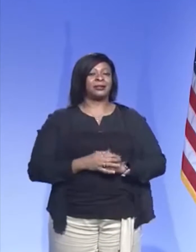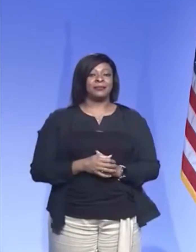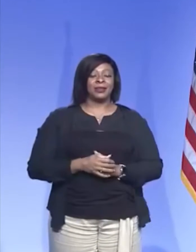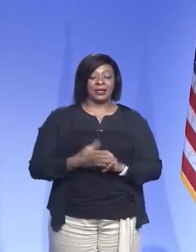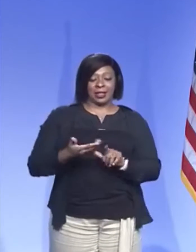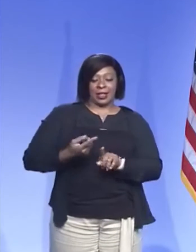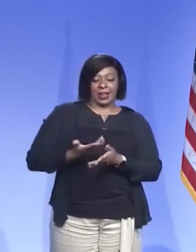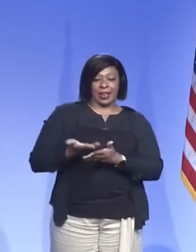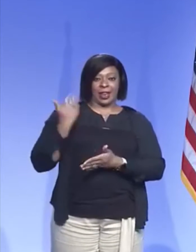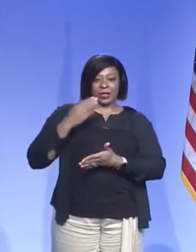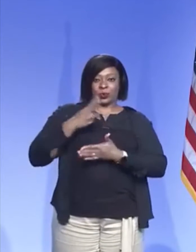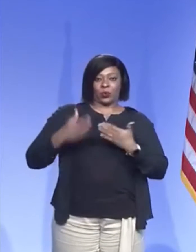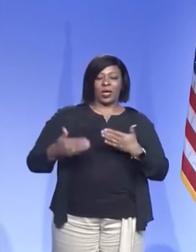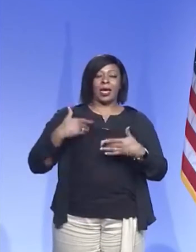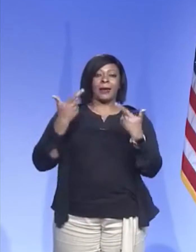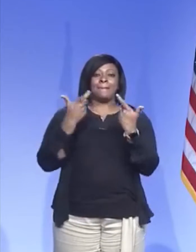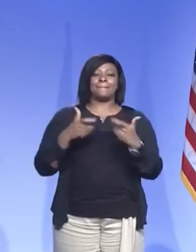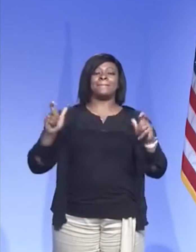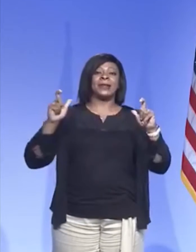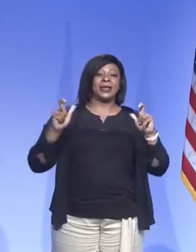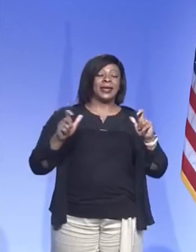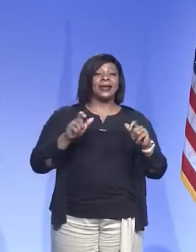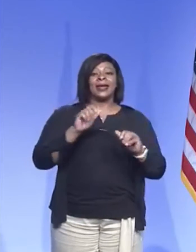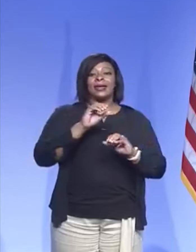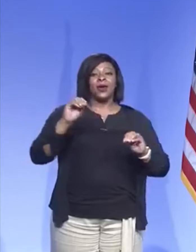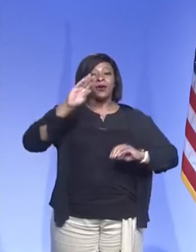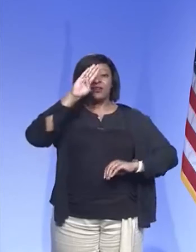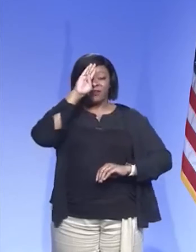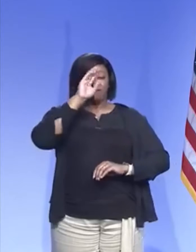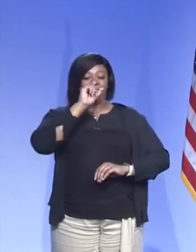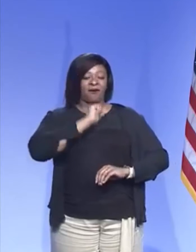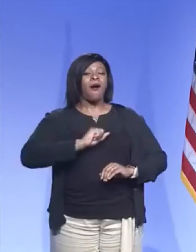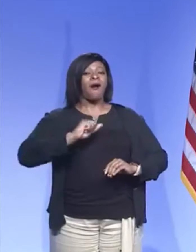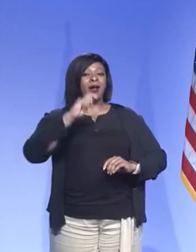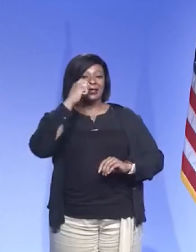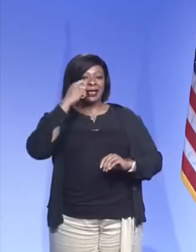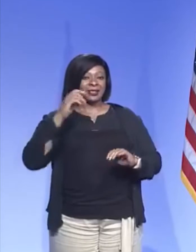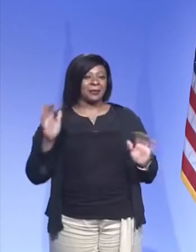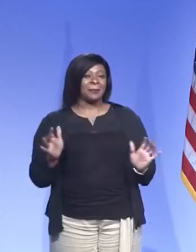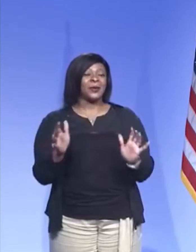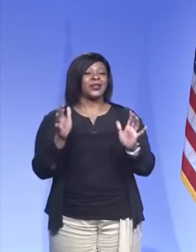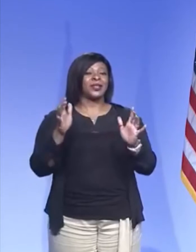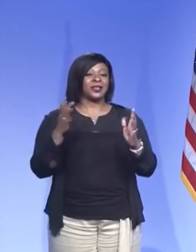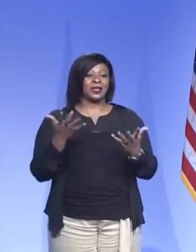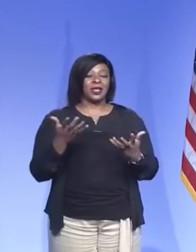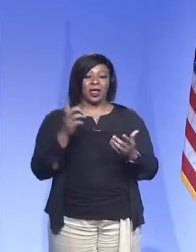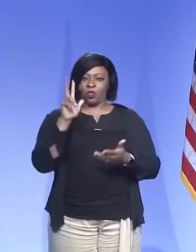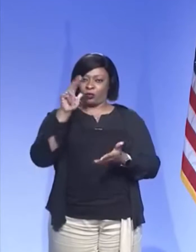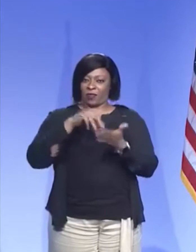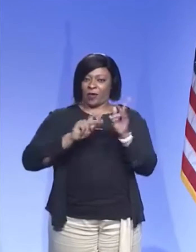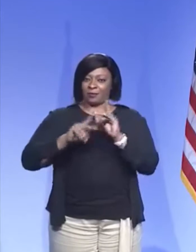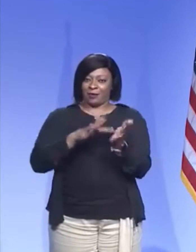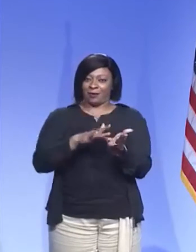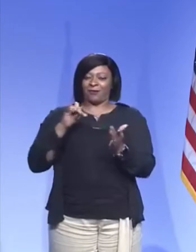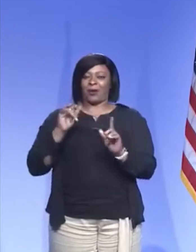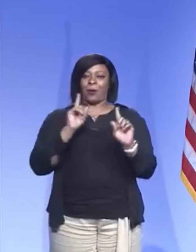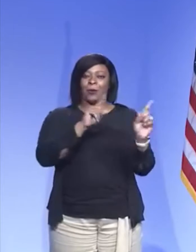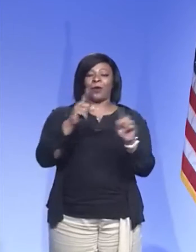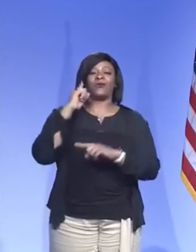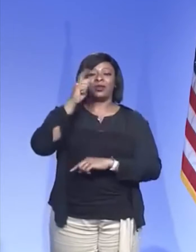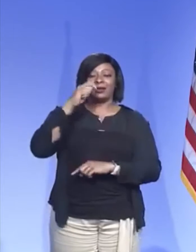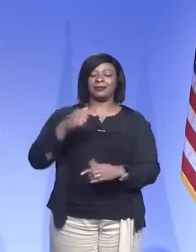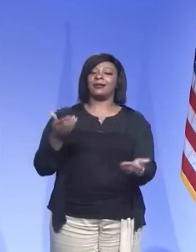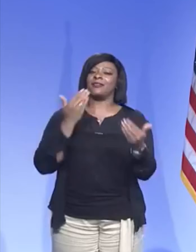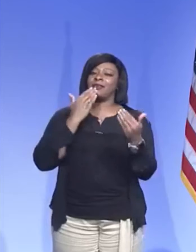past weekend, we had a big asymptomatic testing push, and nearly 3,000 of you took advantage of that testing. We're very thankful